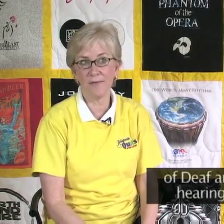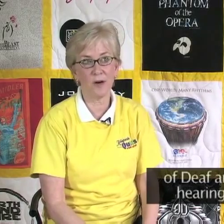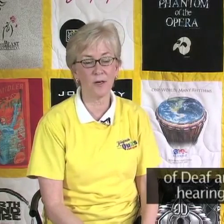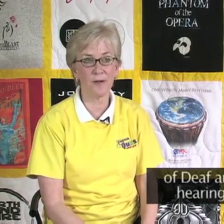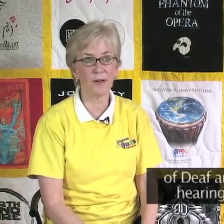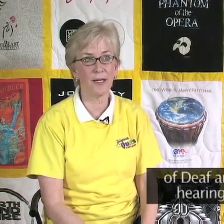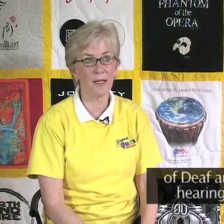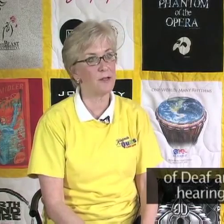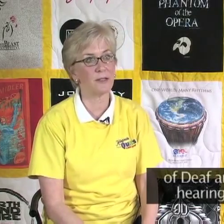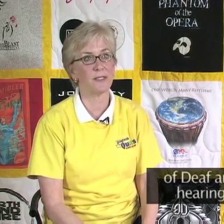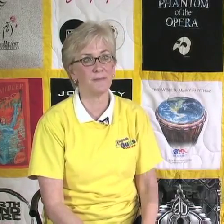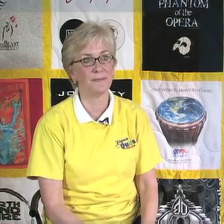and hard of hearing adults.